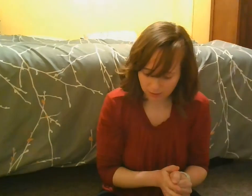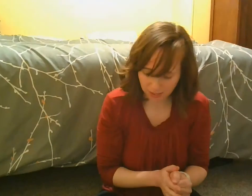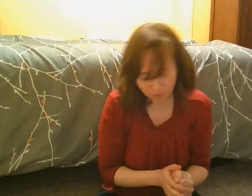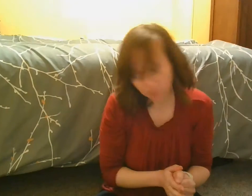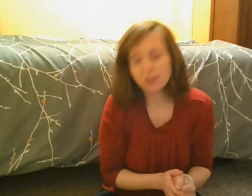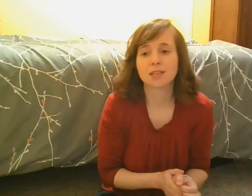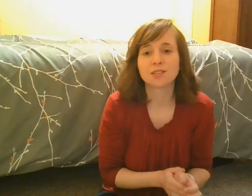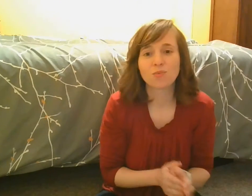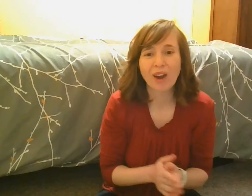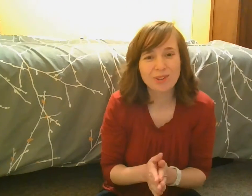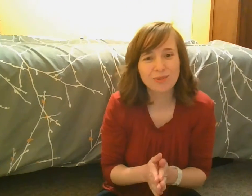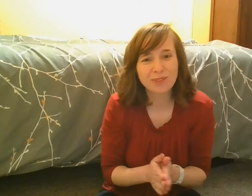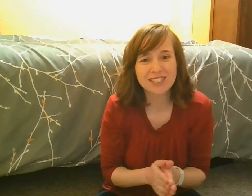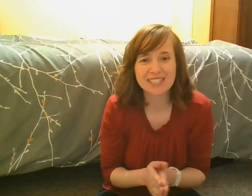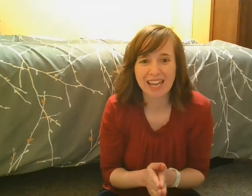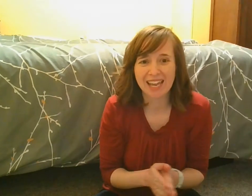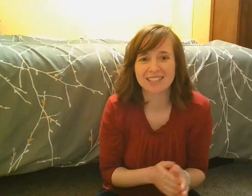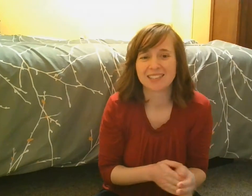Next one is, why do you feel sad?